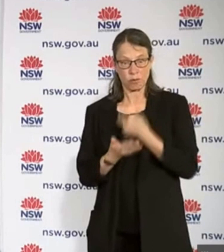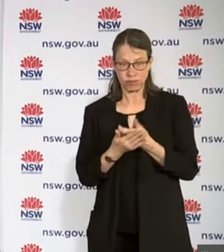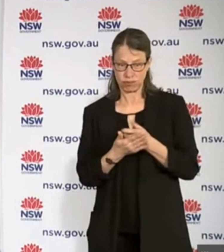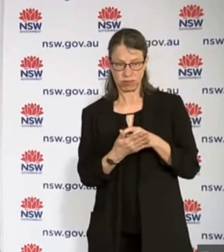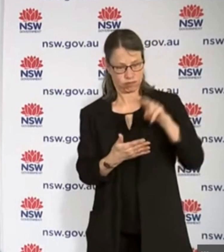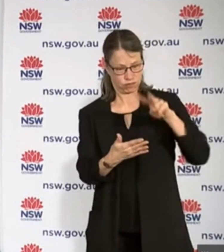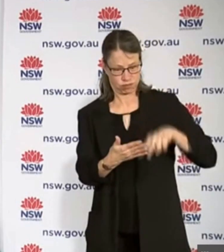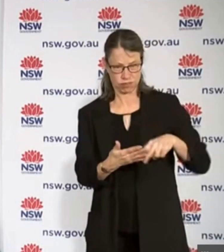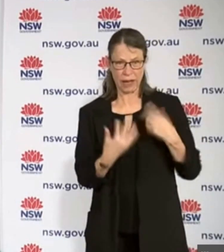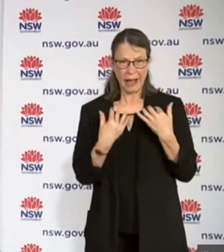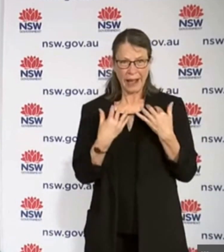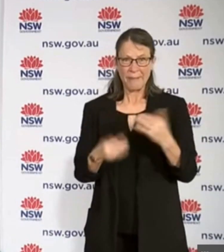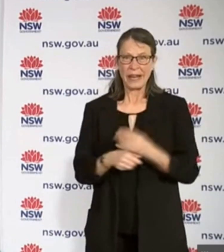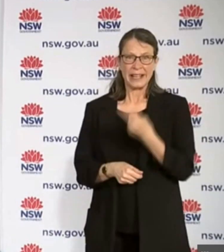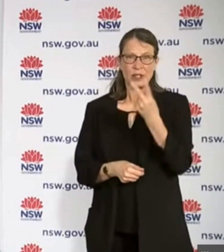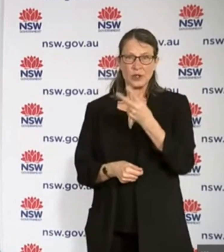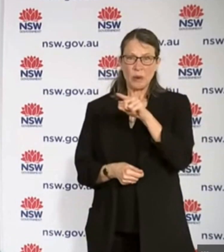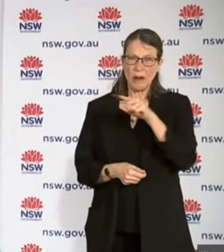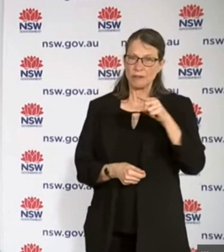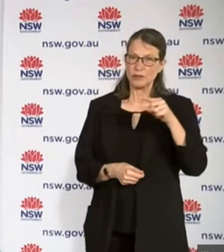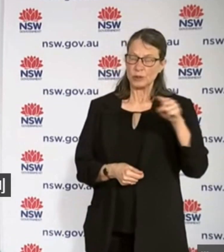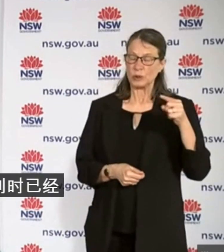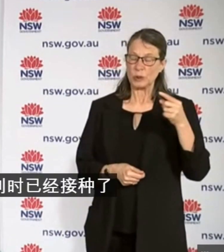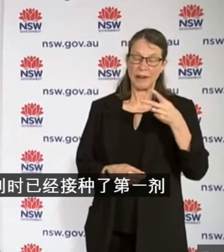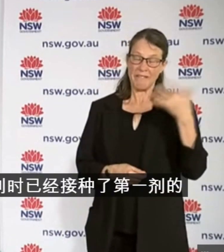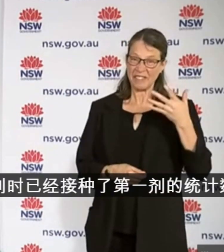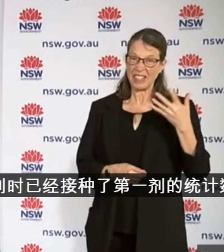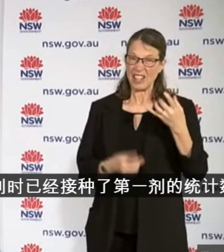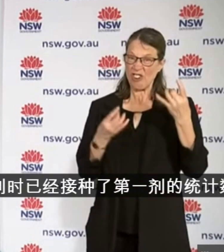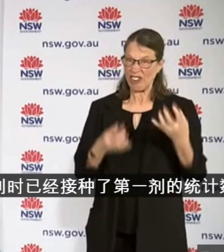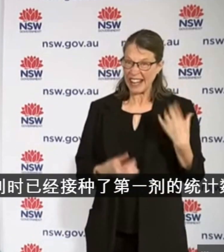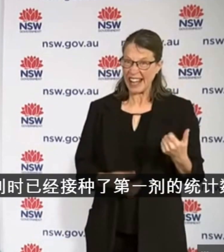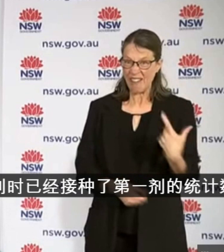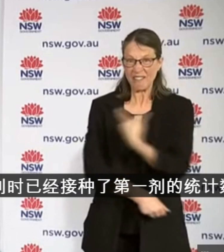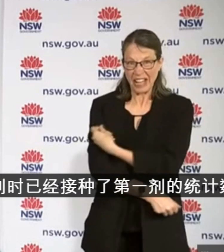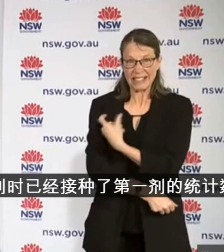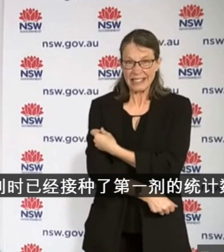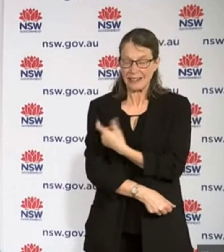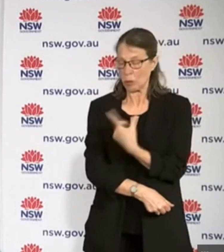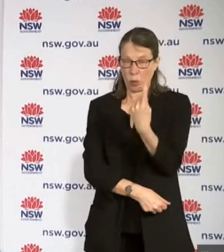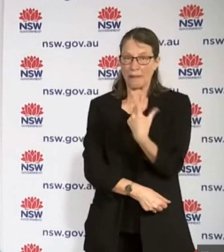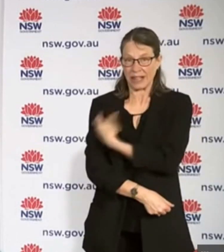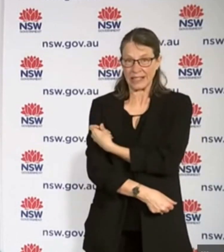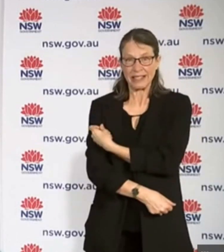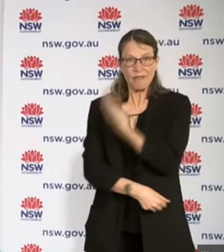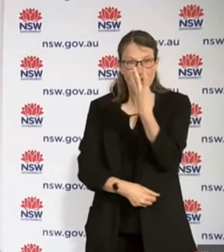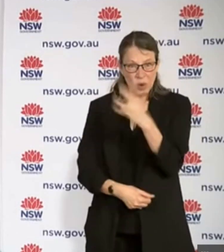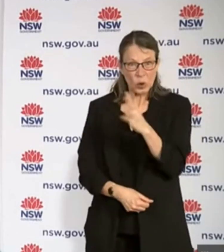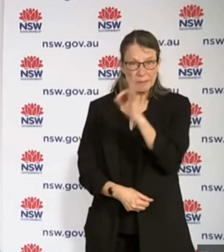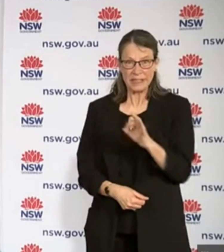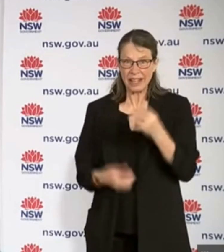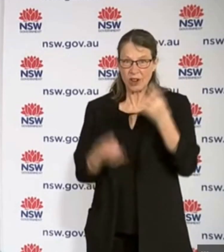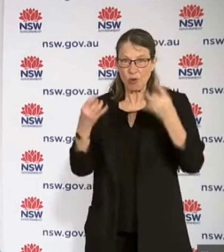over 40% of 12 to 15-year-olds have a first dose already when they've only had access for the last fortnight is just an outstanding